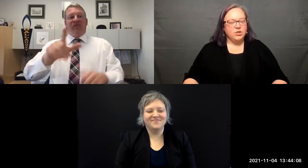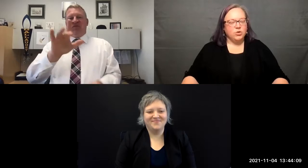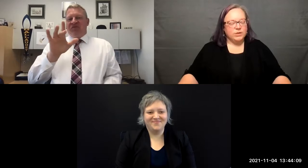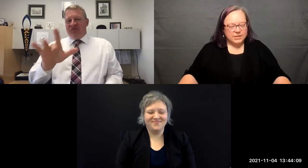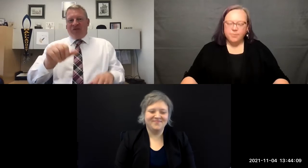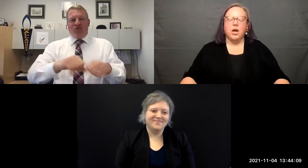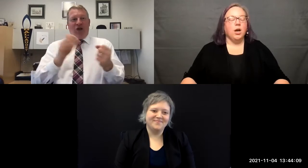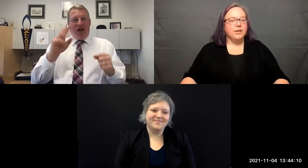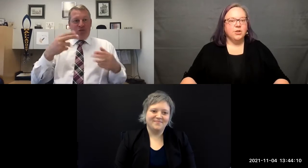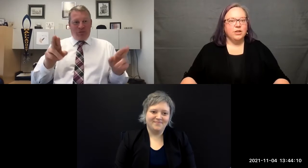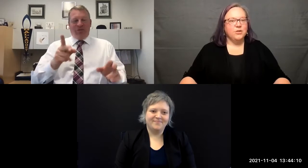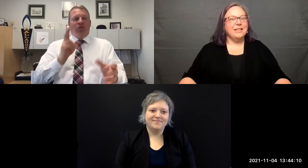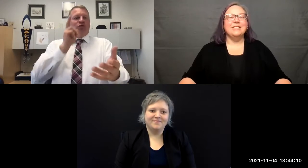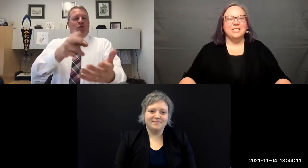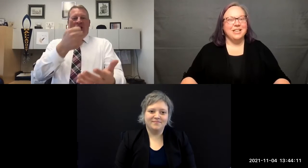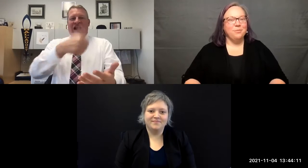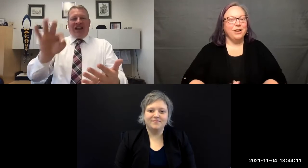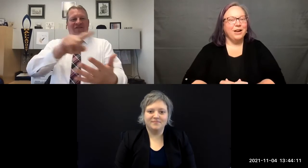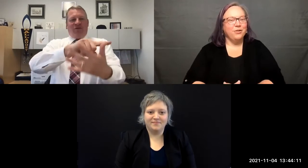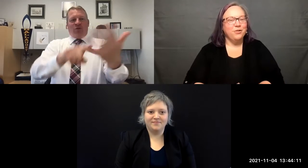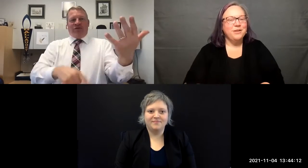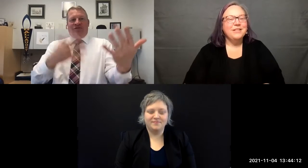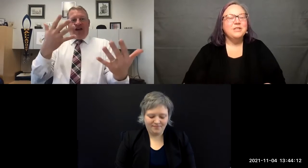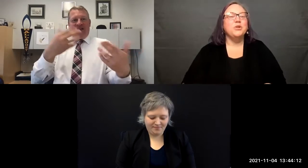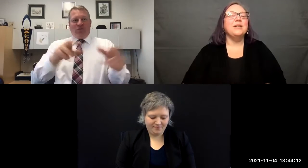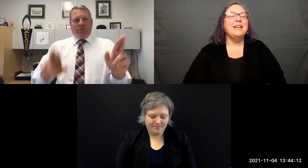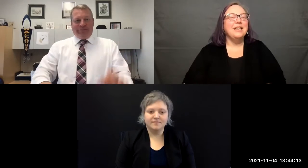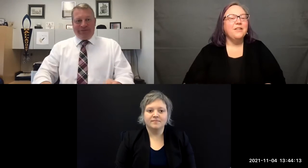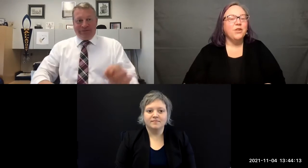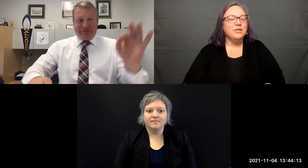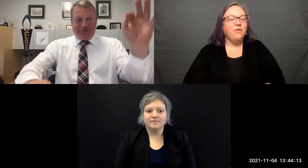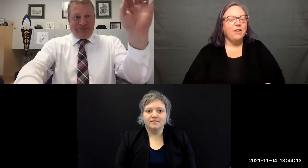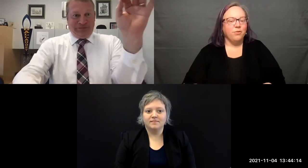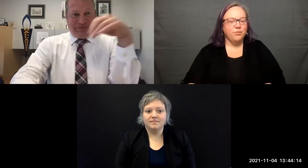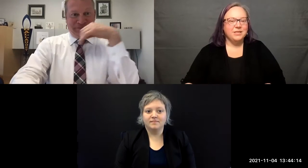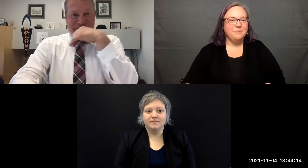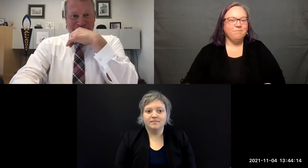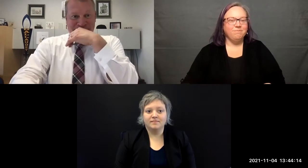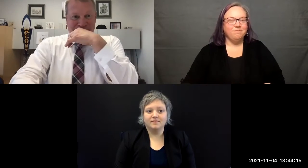to stop talking so that you can each decide a breakout group. Join any of those 5 rooms.